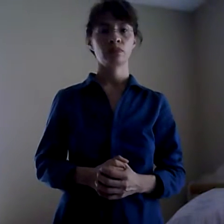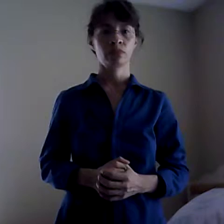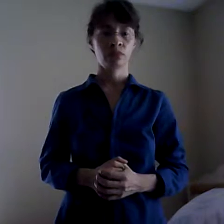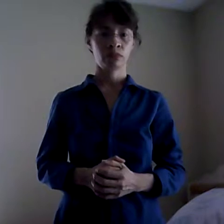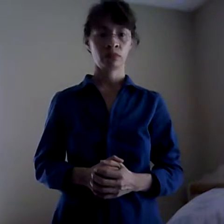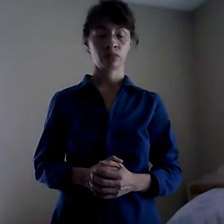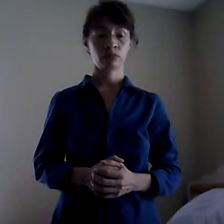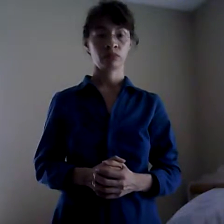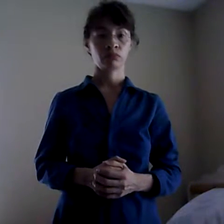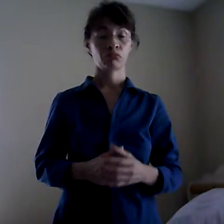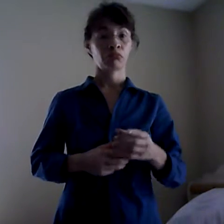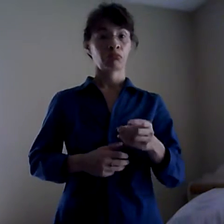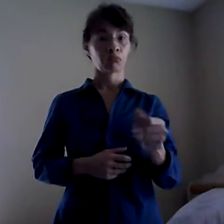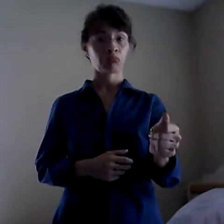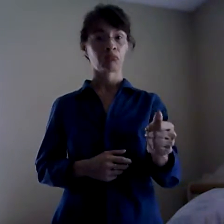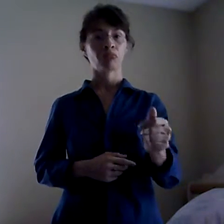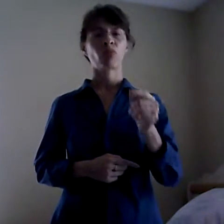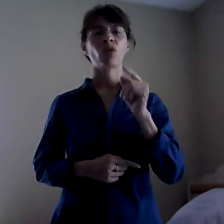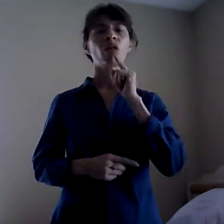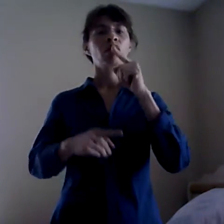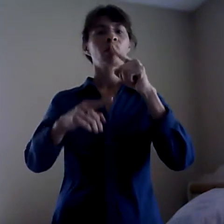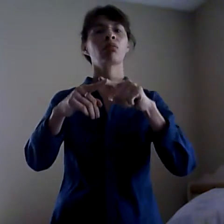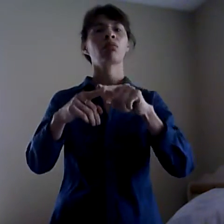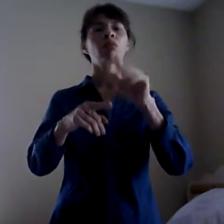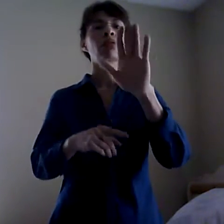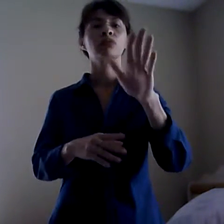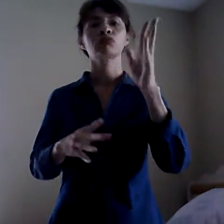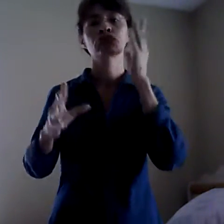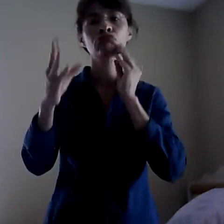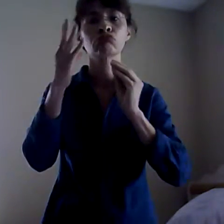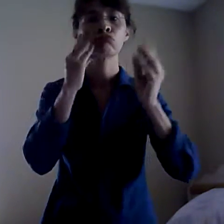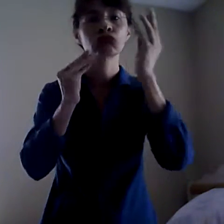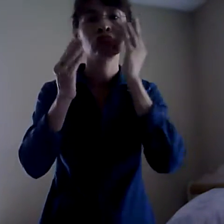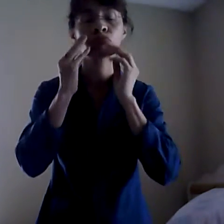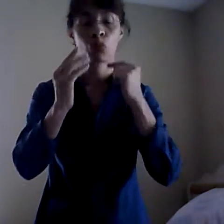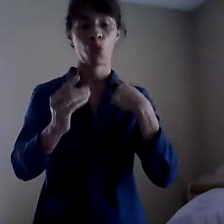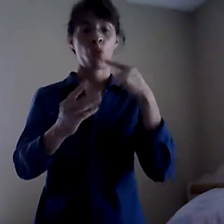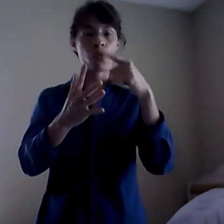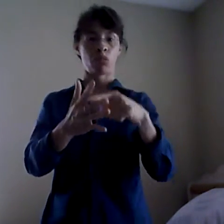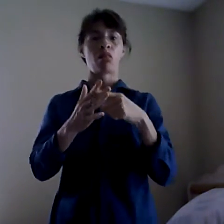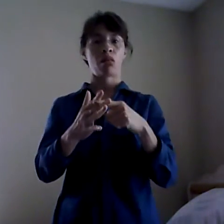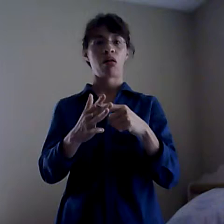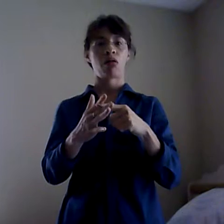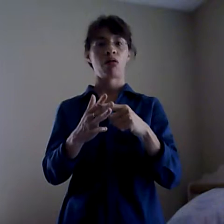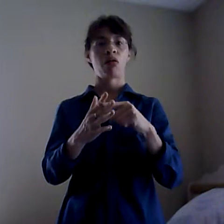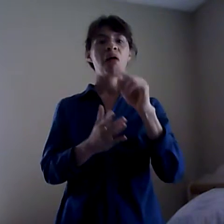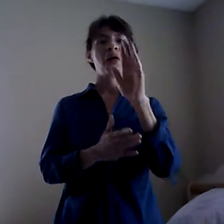The pay will depend on your experience, but we start our drivers out at about $10 an hour.